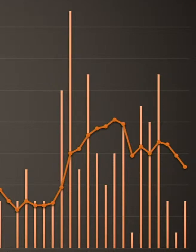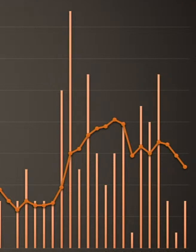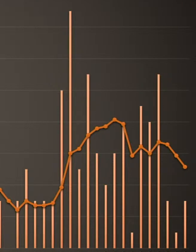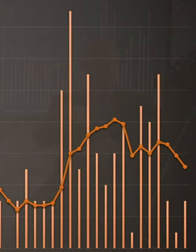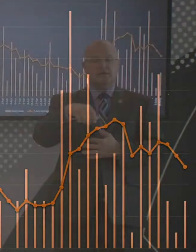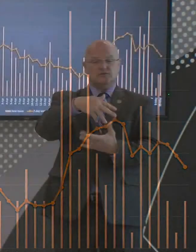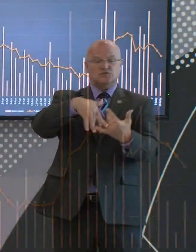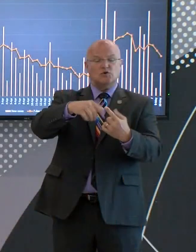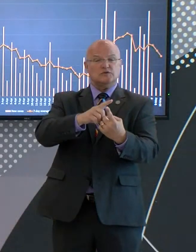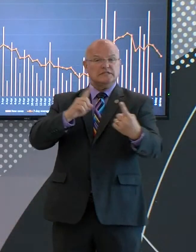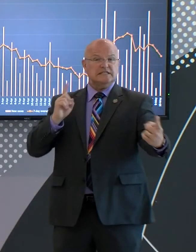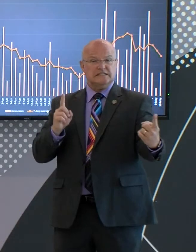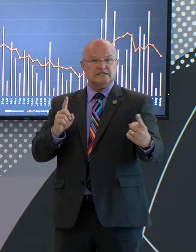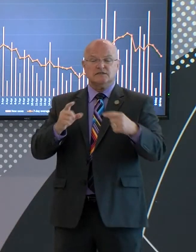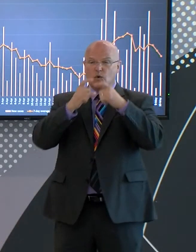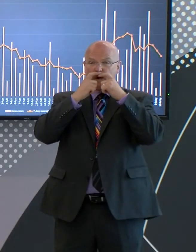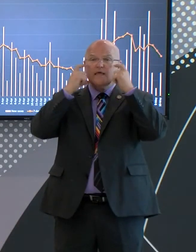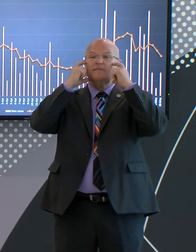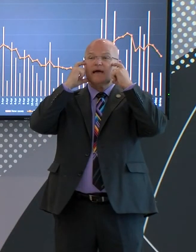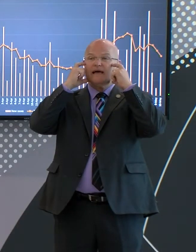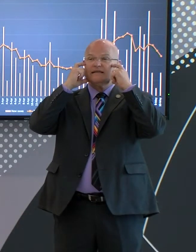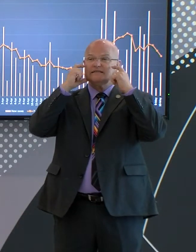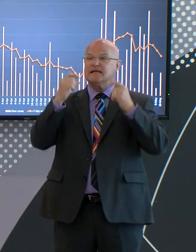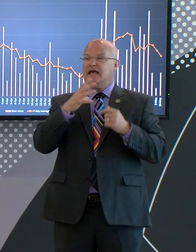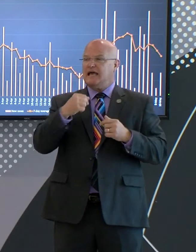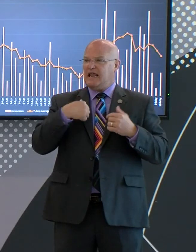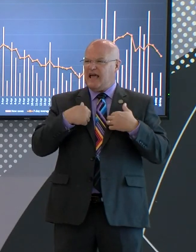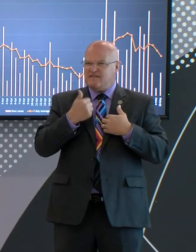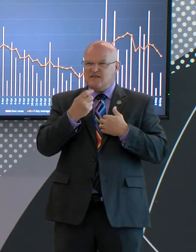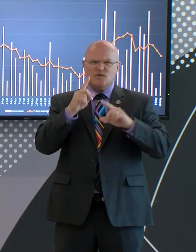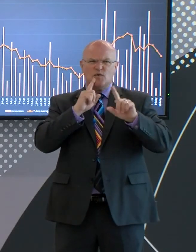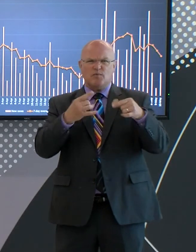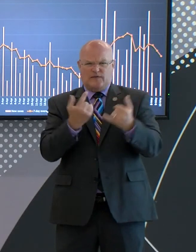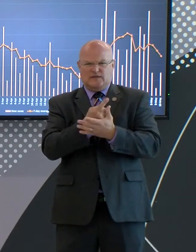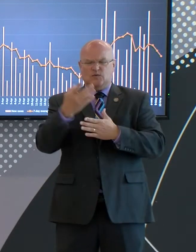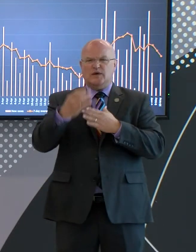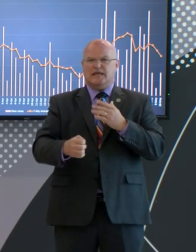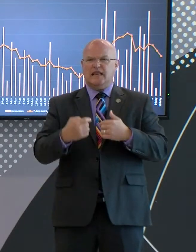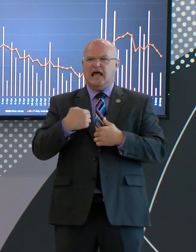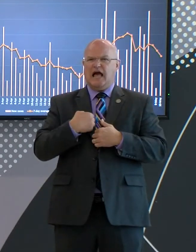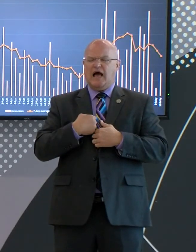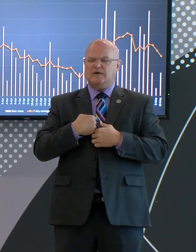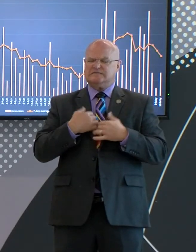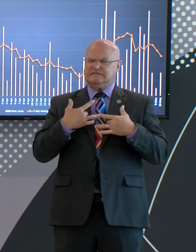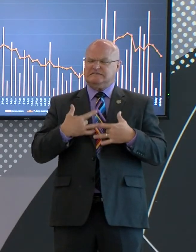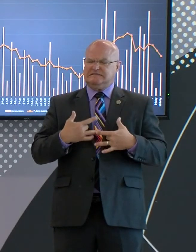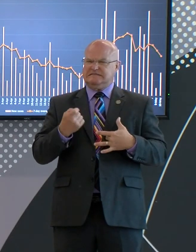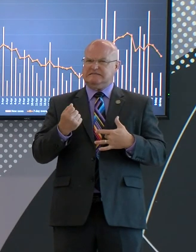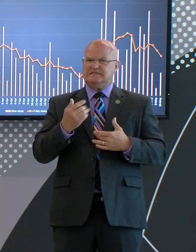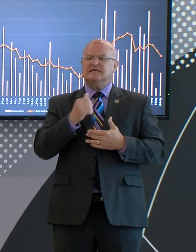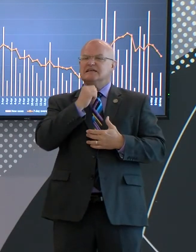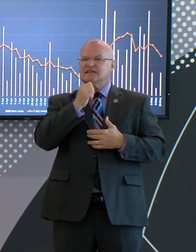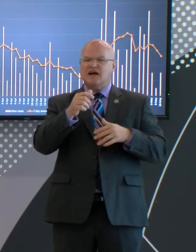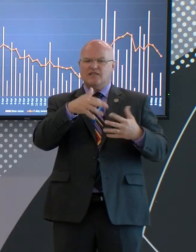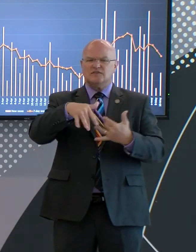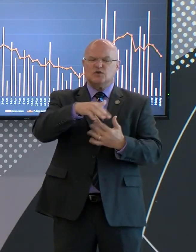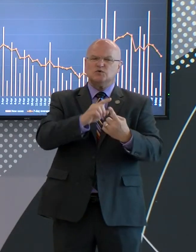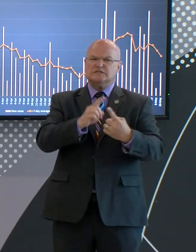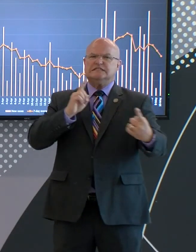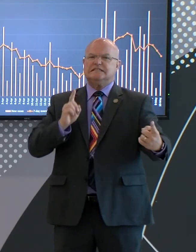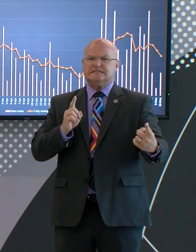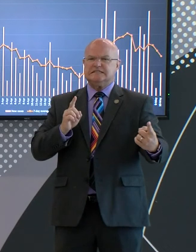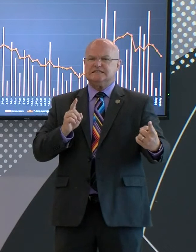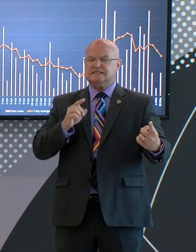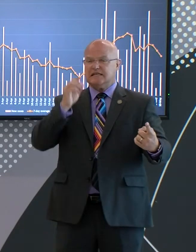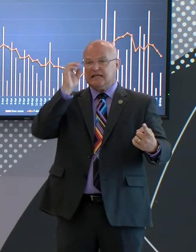to socially distance, wear a mask, and I got a few reports this weekend that I was a little distressed at, that there was not the social